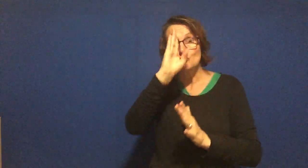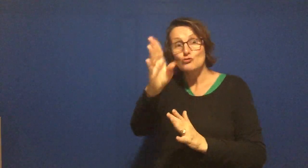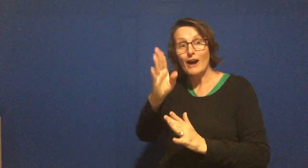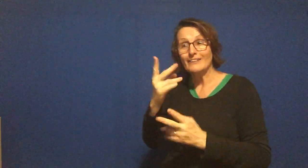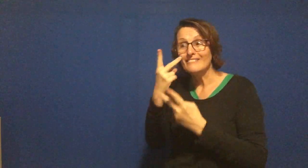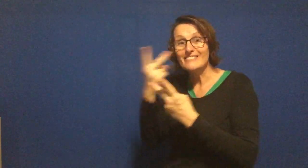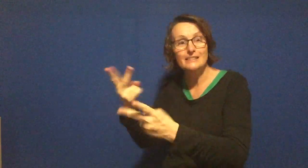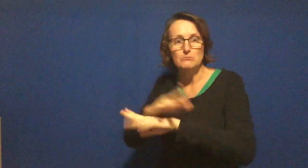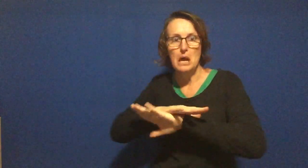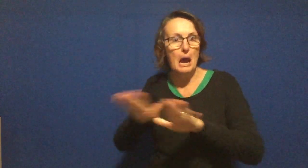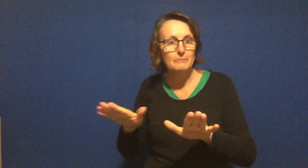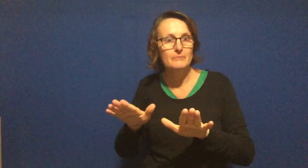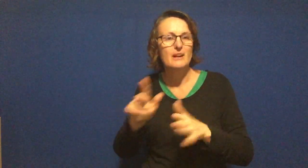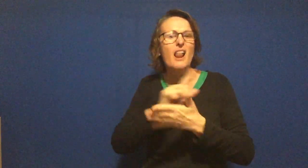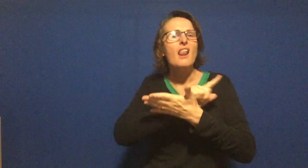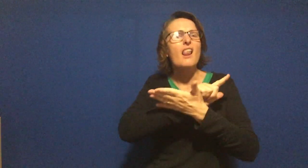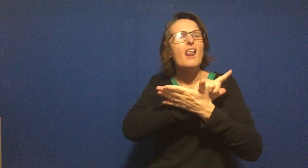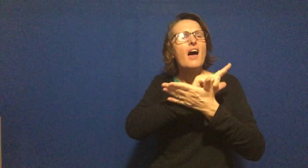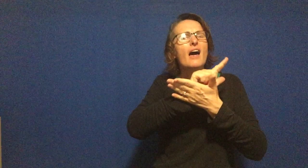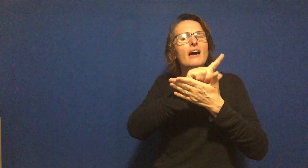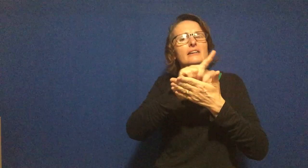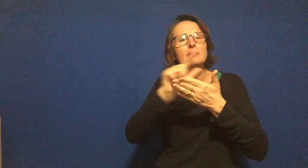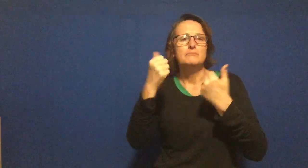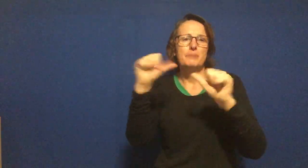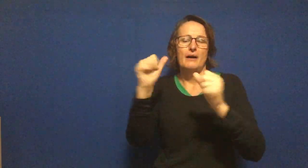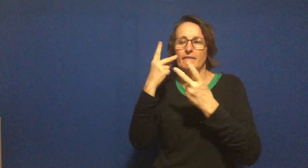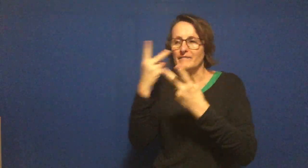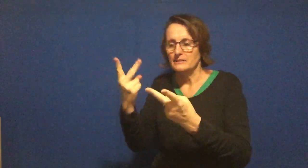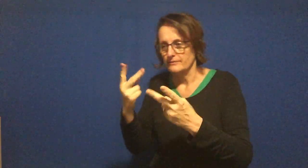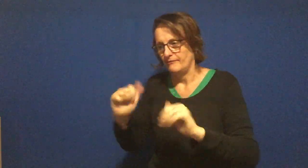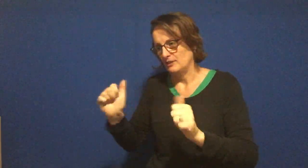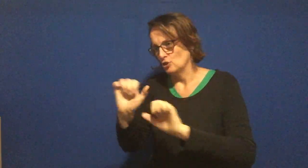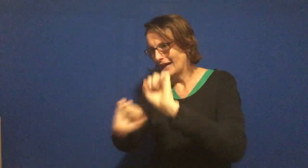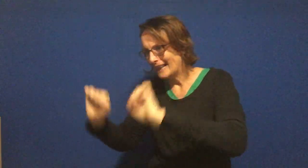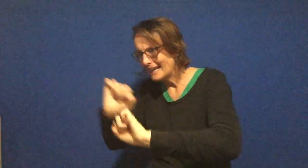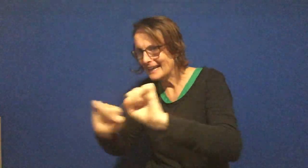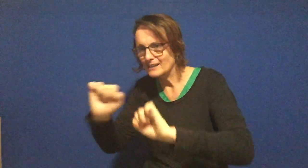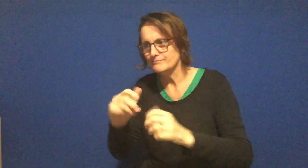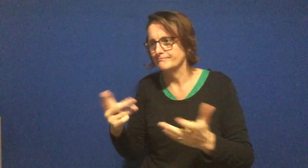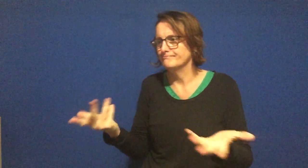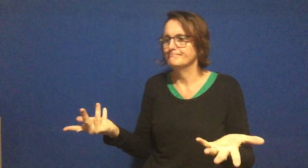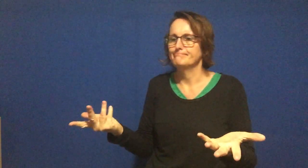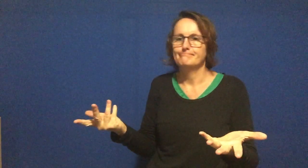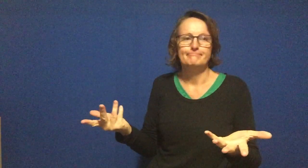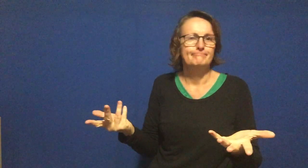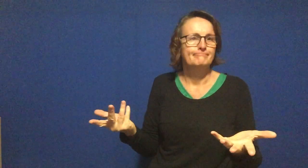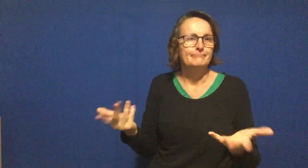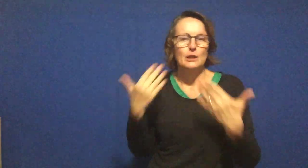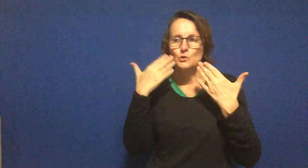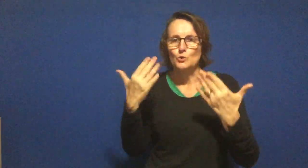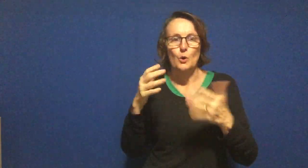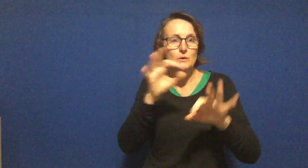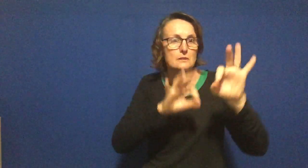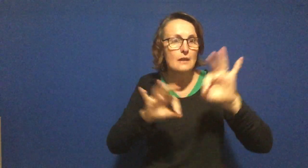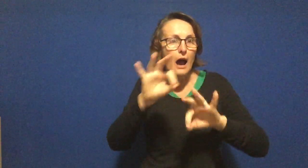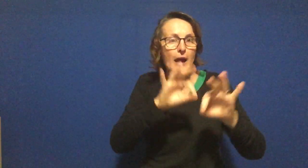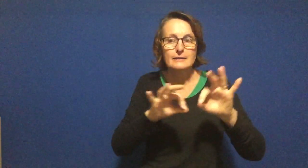they eventually got there, it was all cleaned up, and it was uncertain where they'd swabbed and what they'd taken samples from.